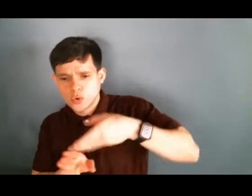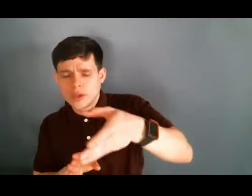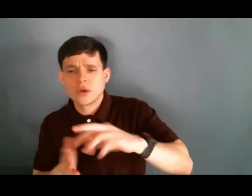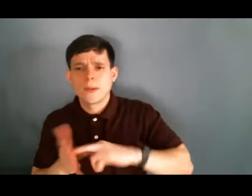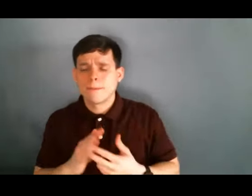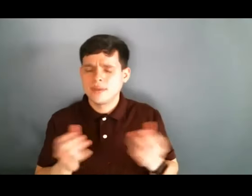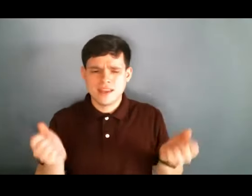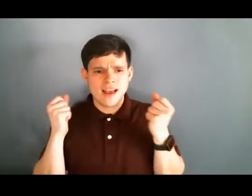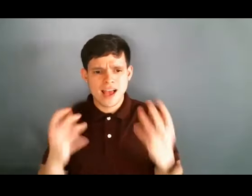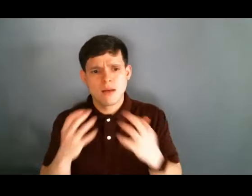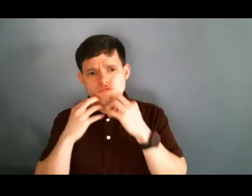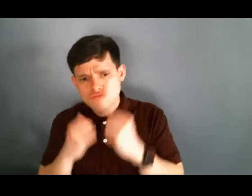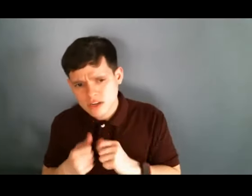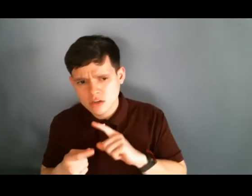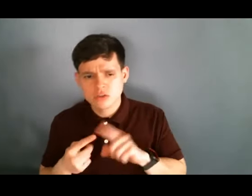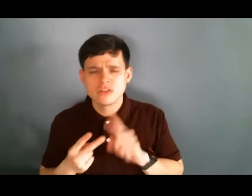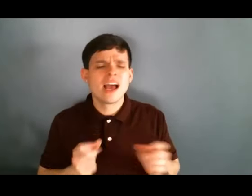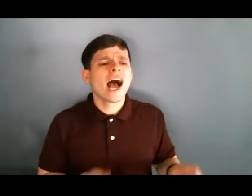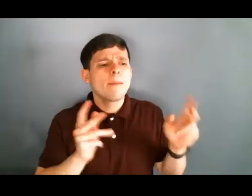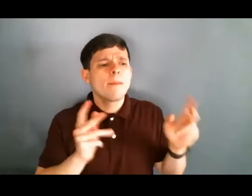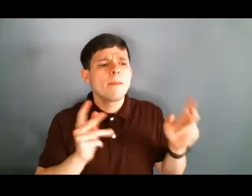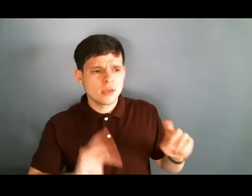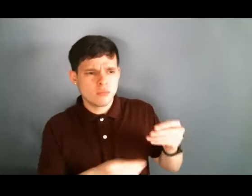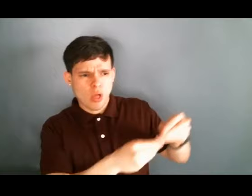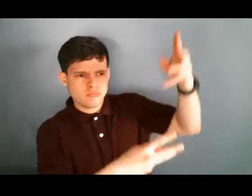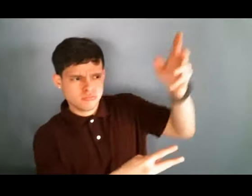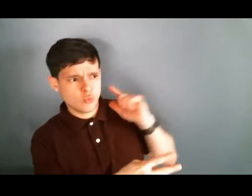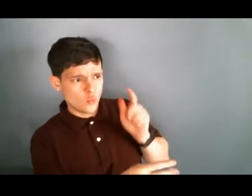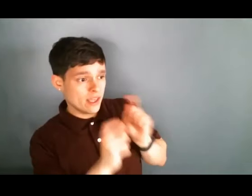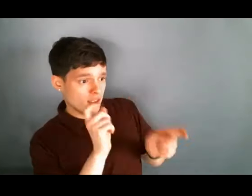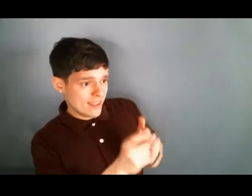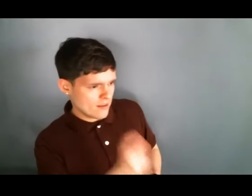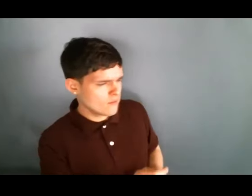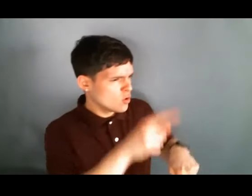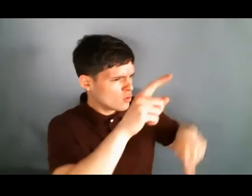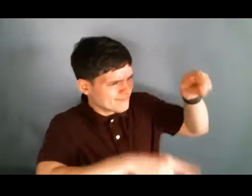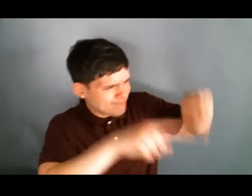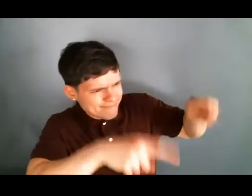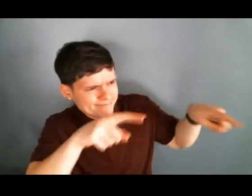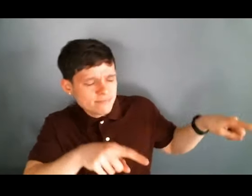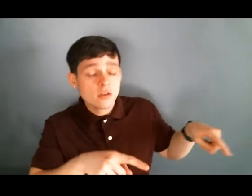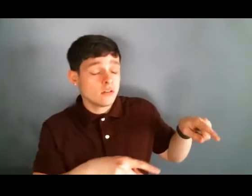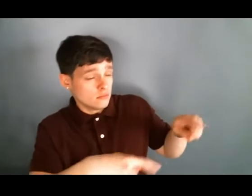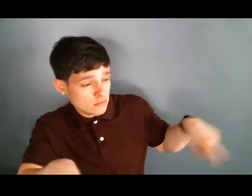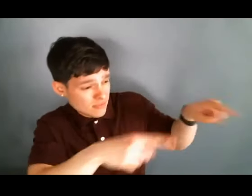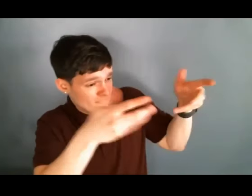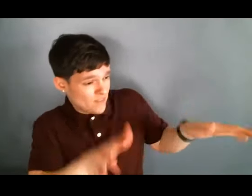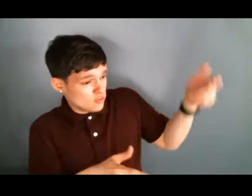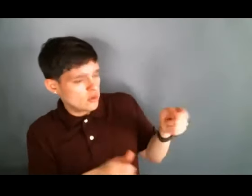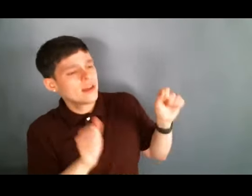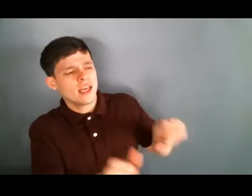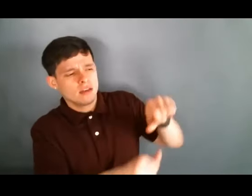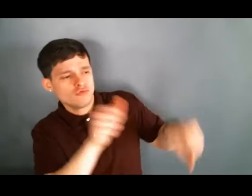pool and the way in which also our artists, once awarded, can be a resource to each other. So it's a great